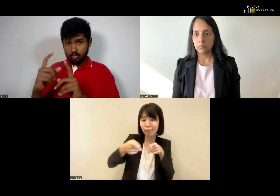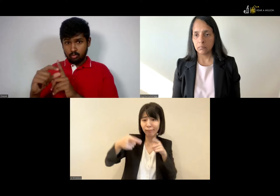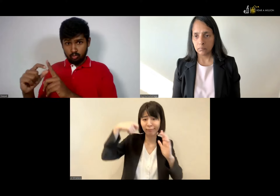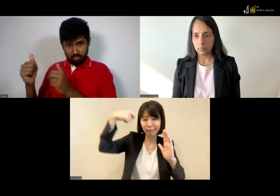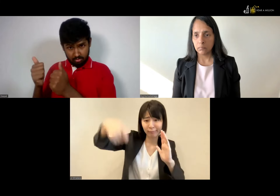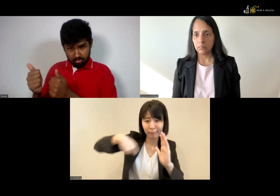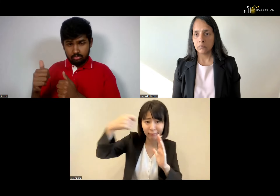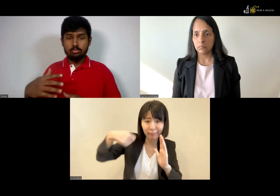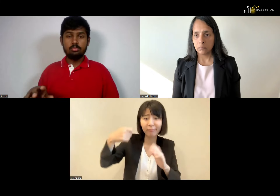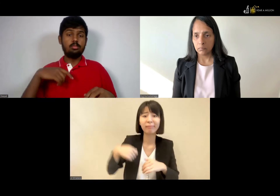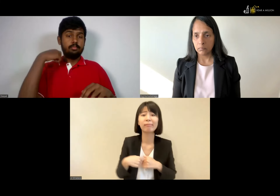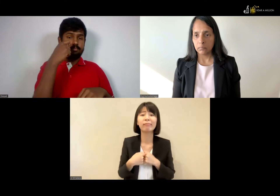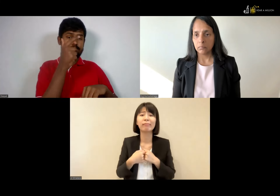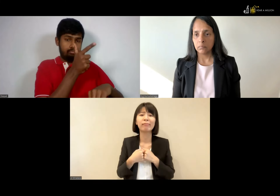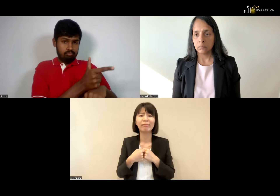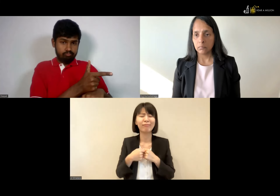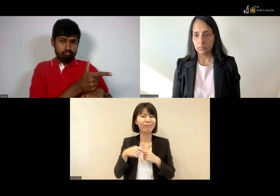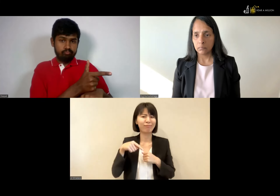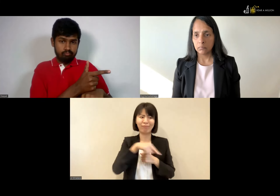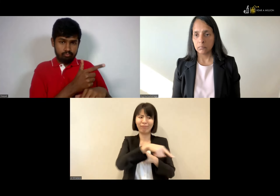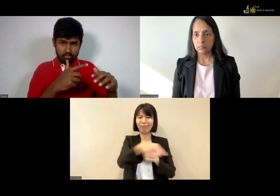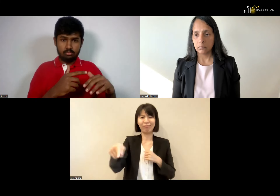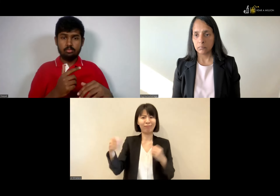people who knew sign language and could also work with pictures and videos.